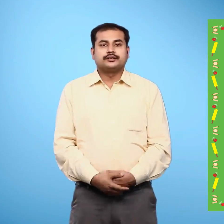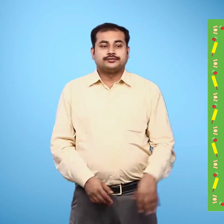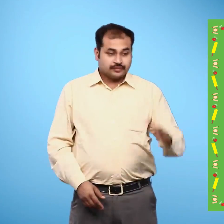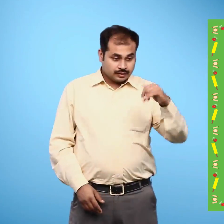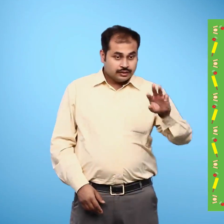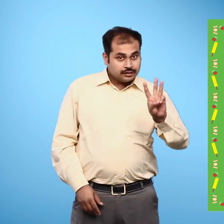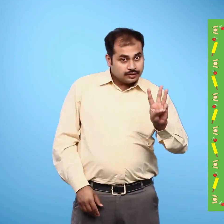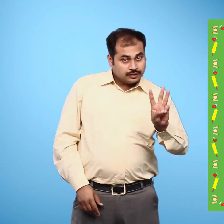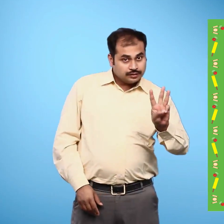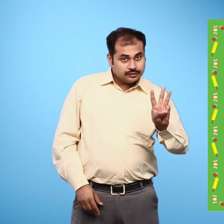Three.